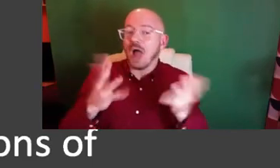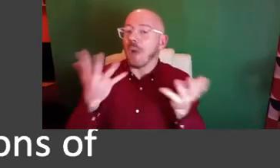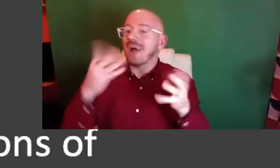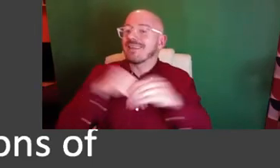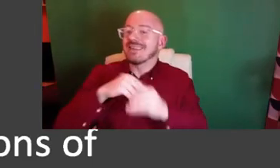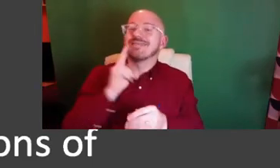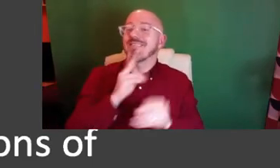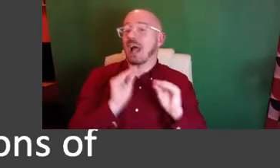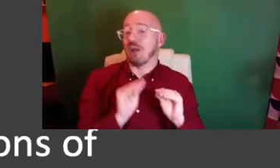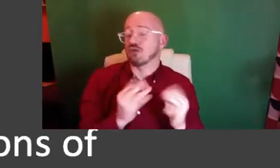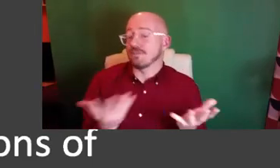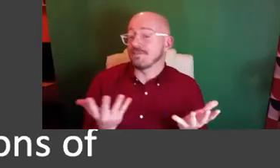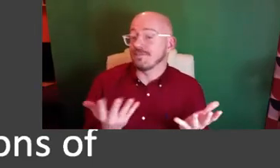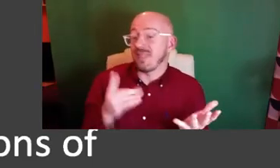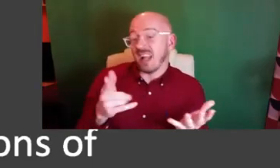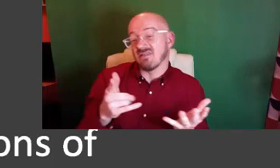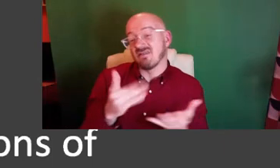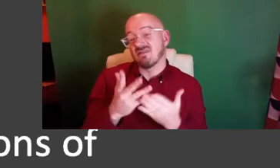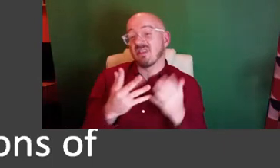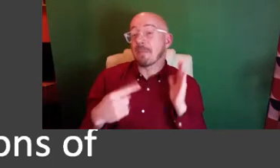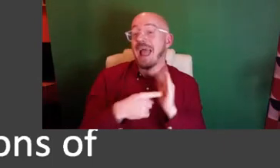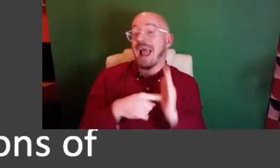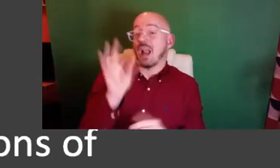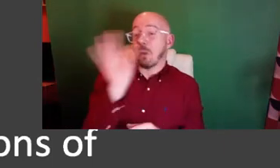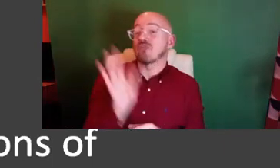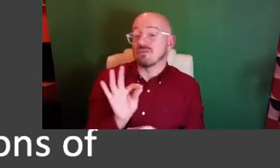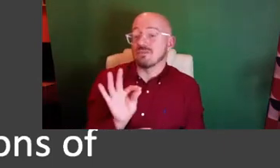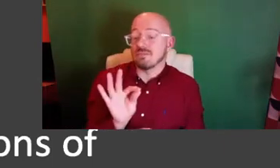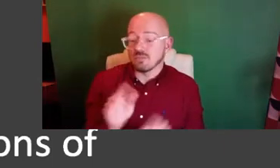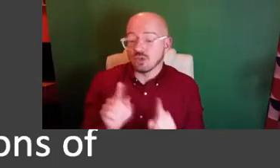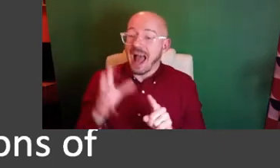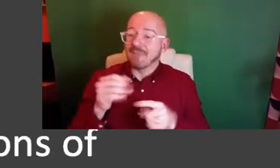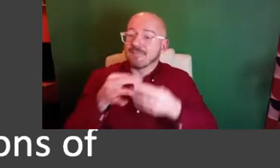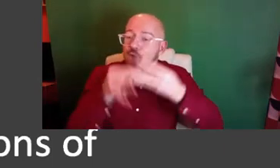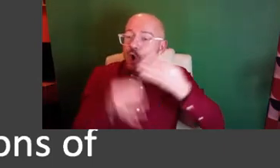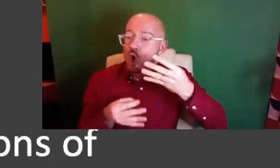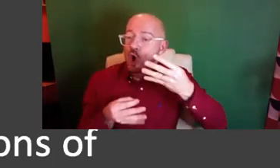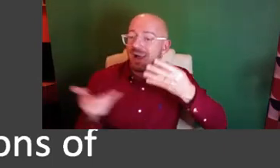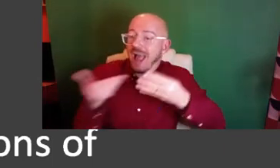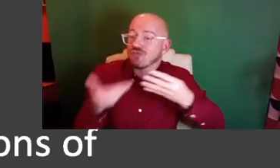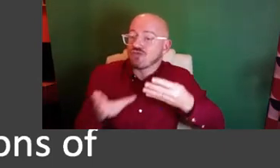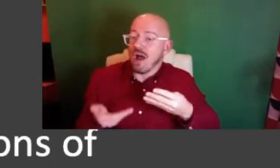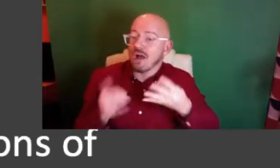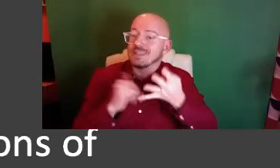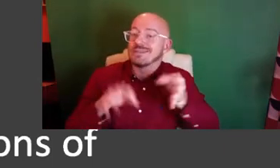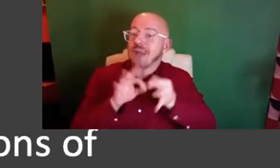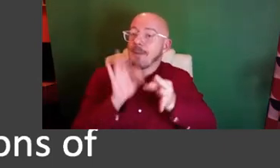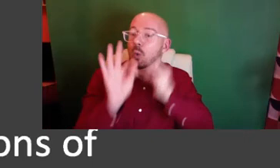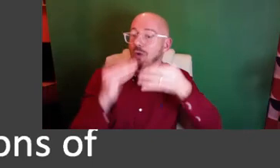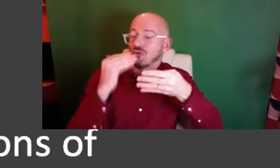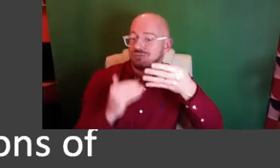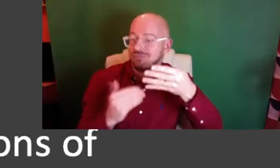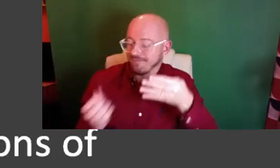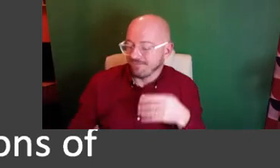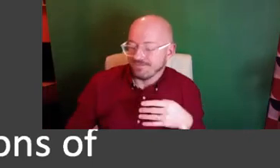the promotion and encouragement of BSL in deaf education. So this is our main research question, but we also have a